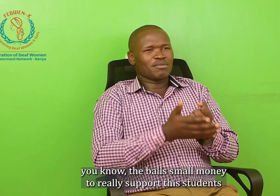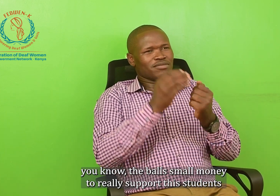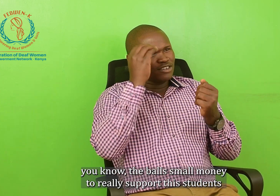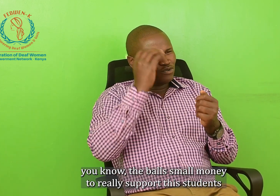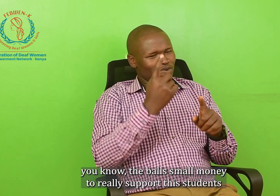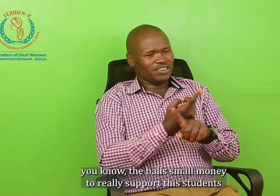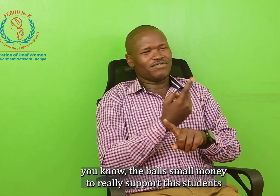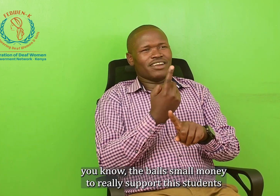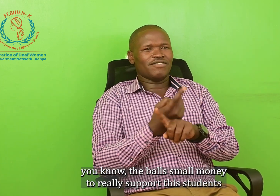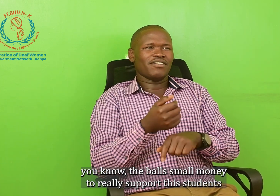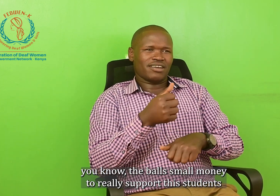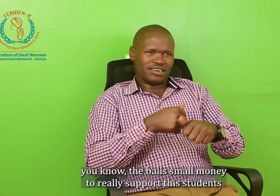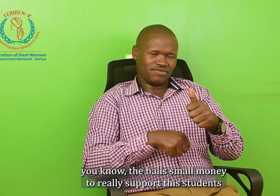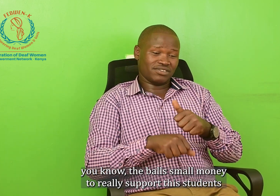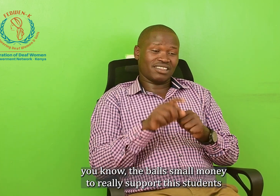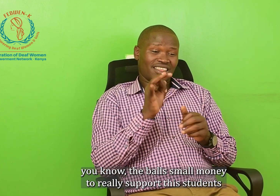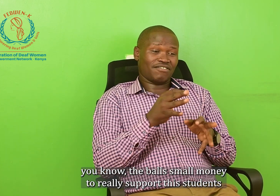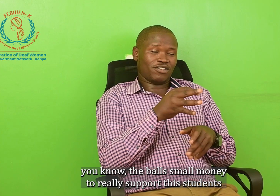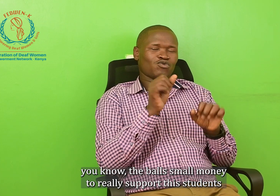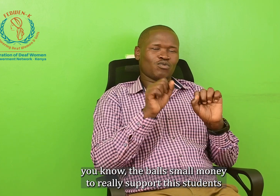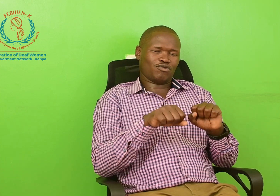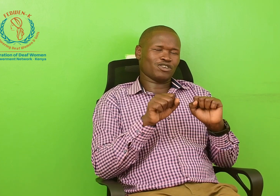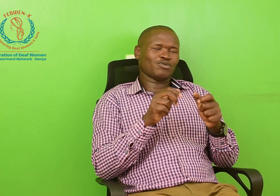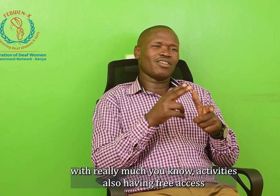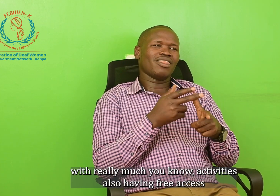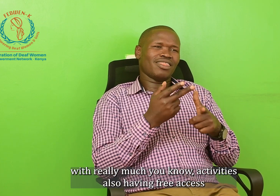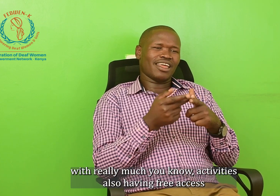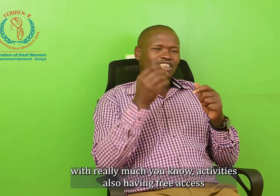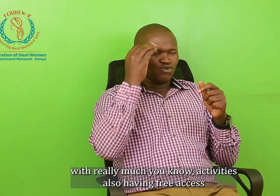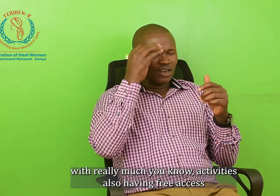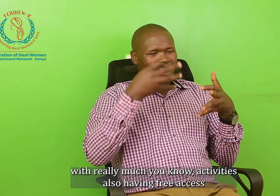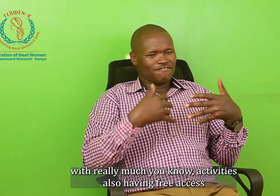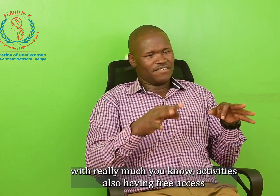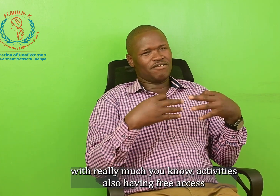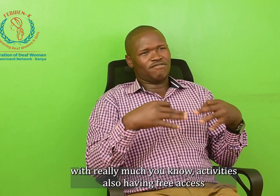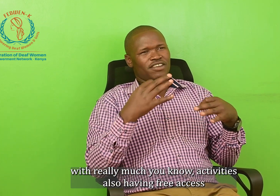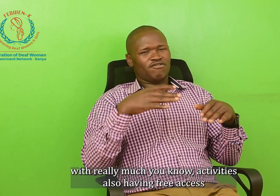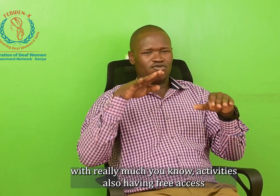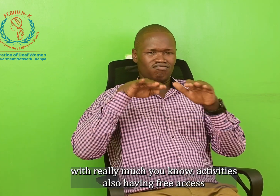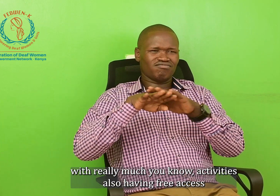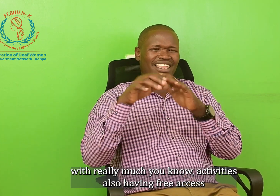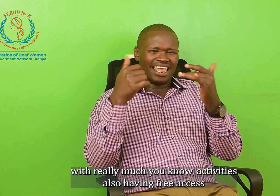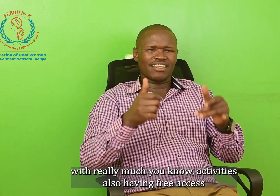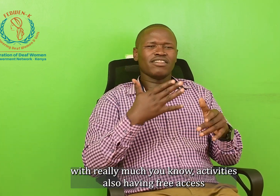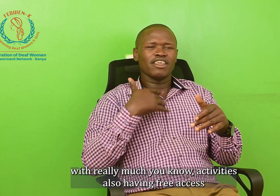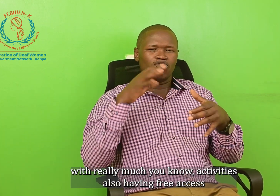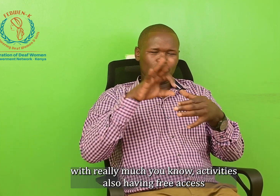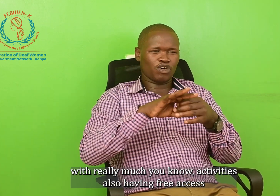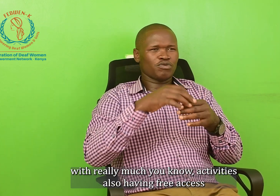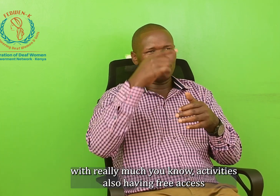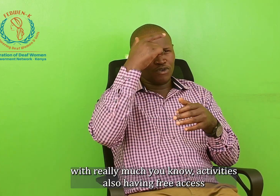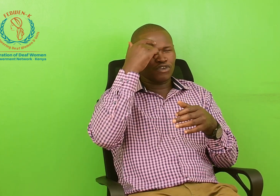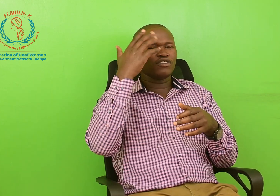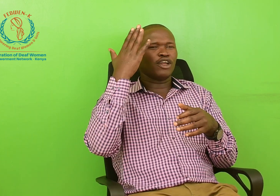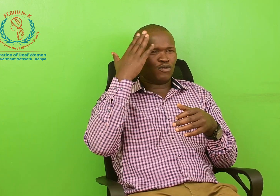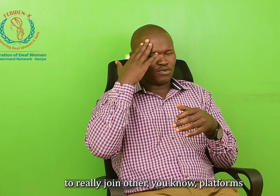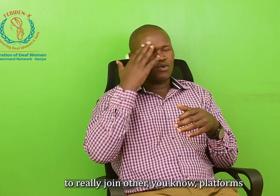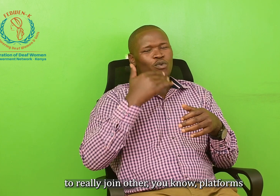balls, small money to really support the students with really much, activities. Also having free access to really